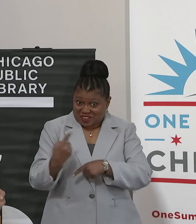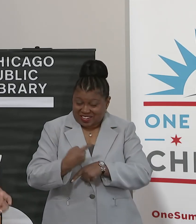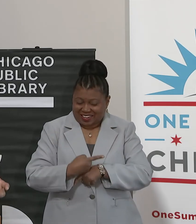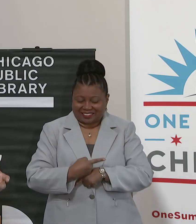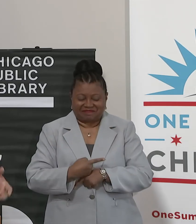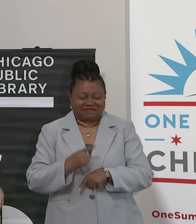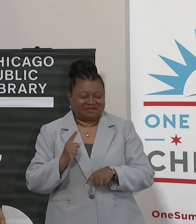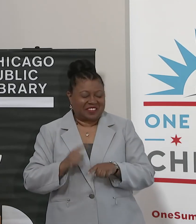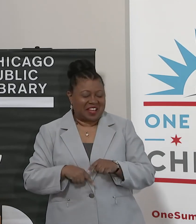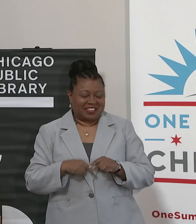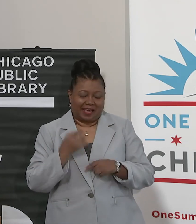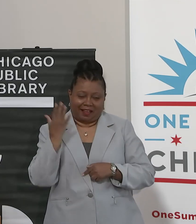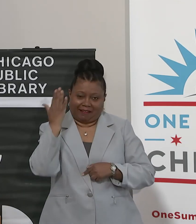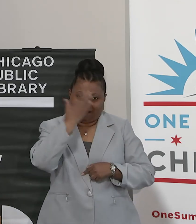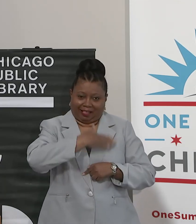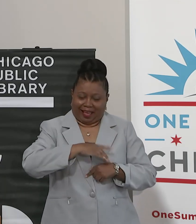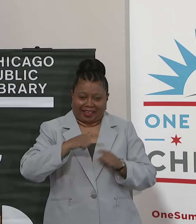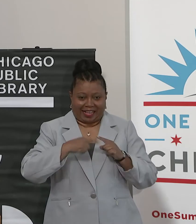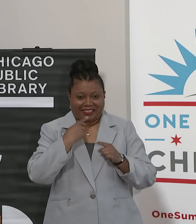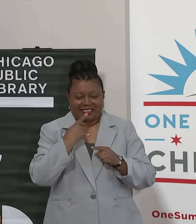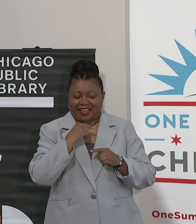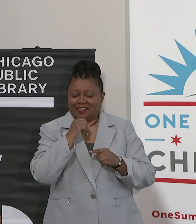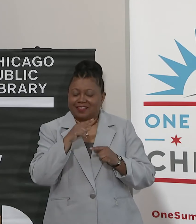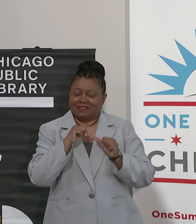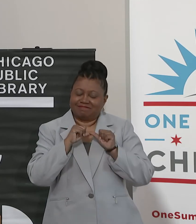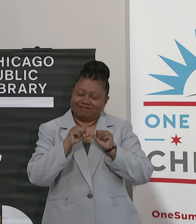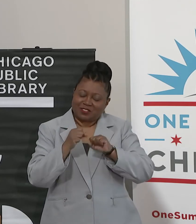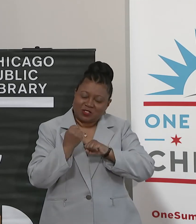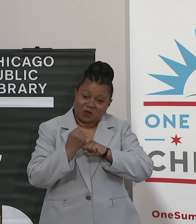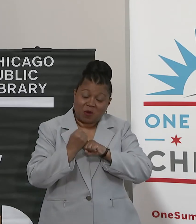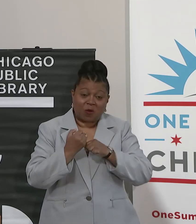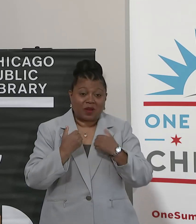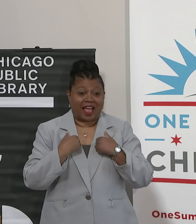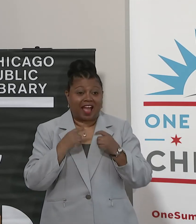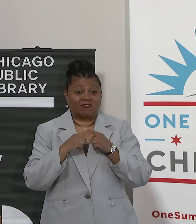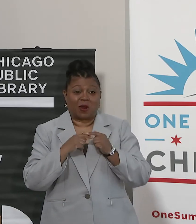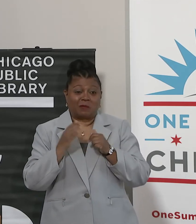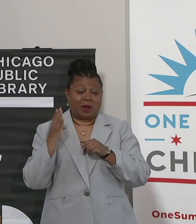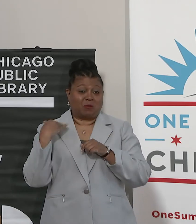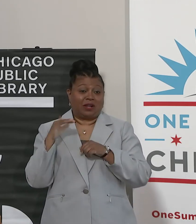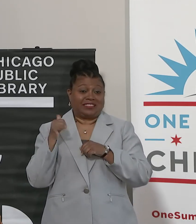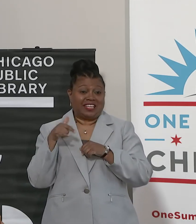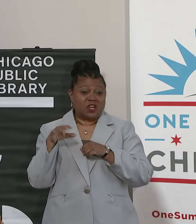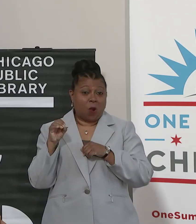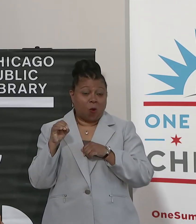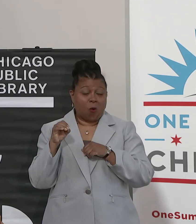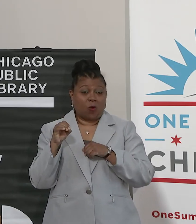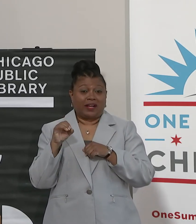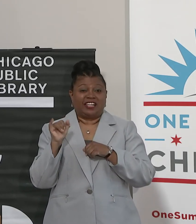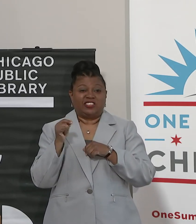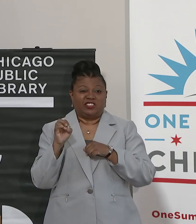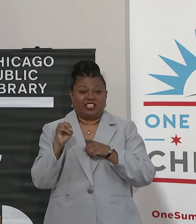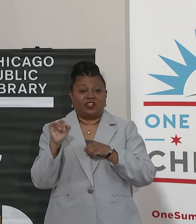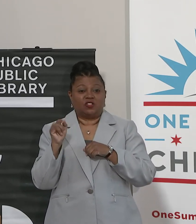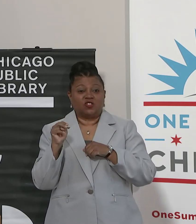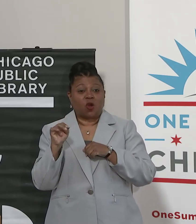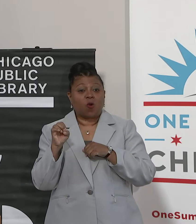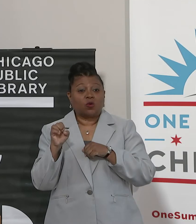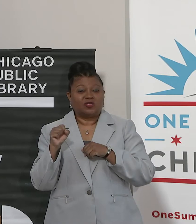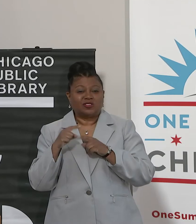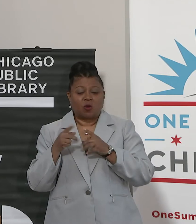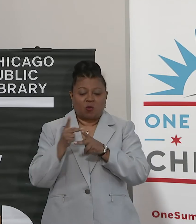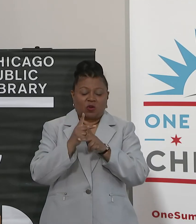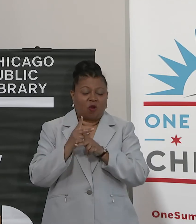I cannot be remiss if I cannot say the unwavering support we had from our prior CEO, Gene Jones, who was